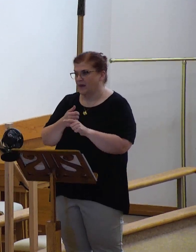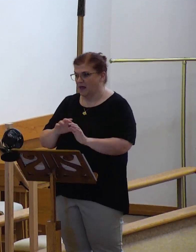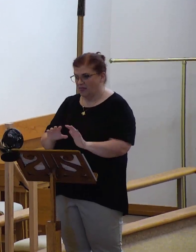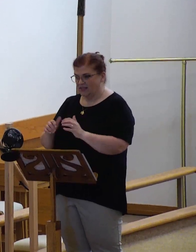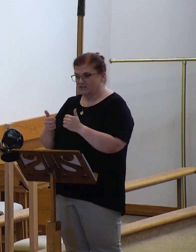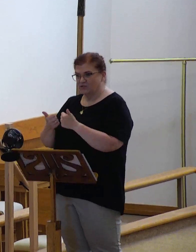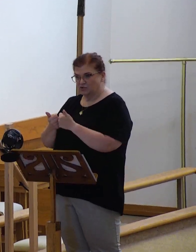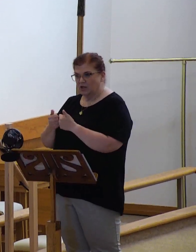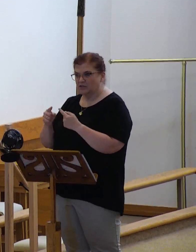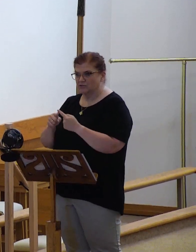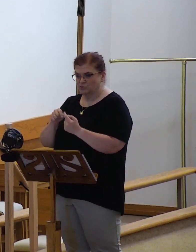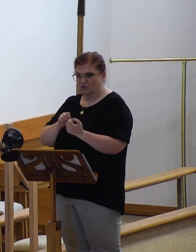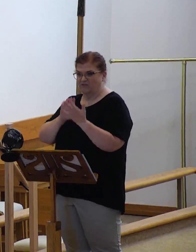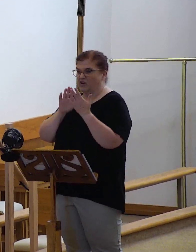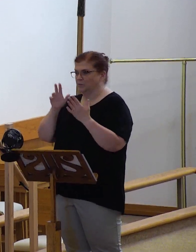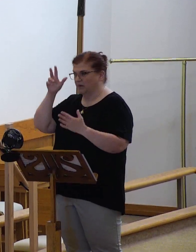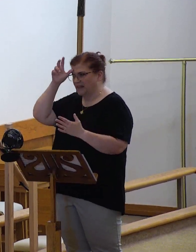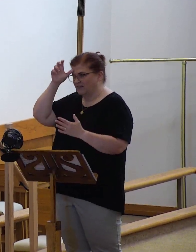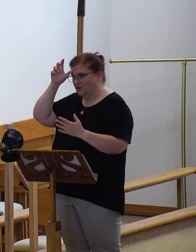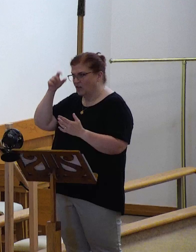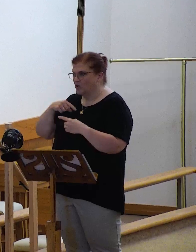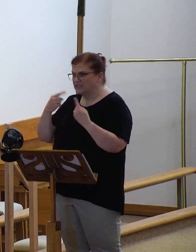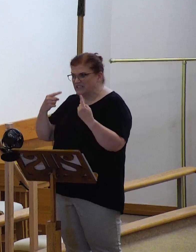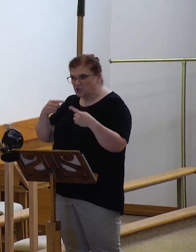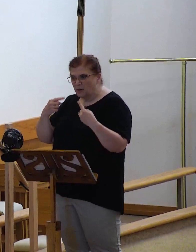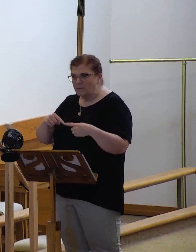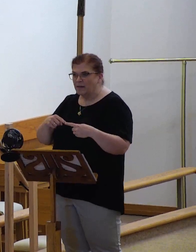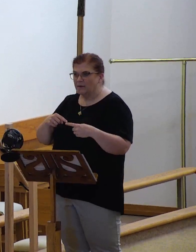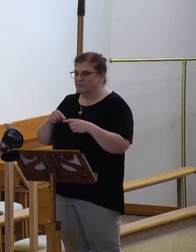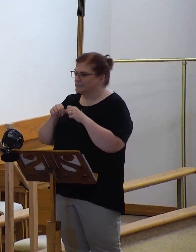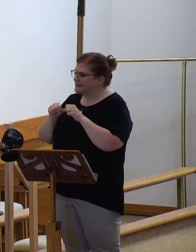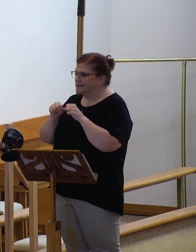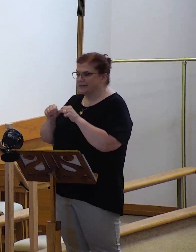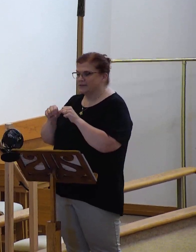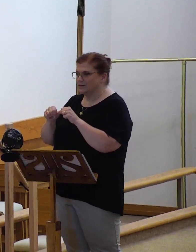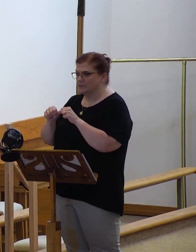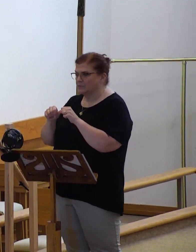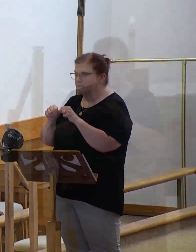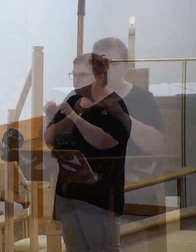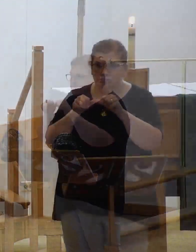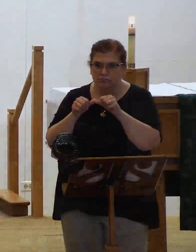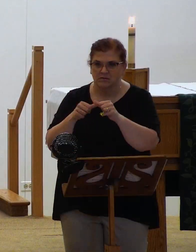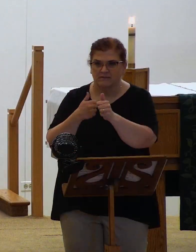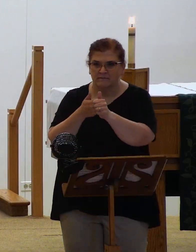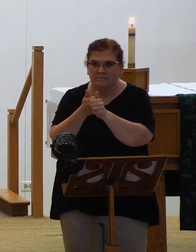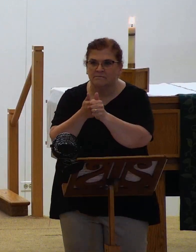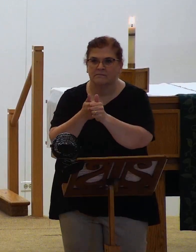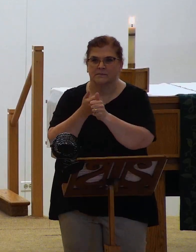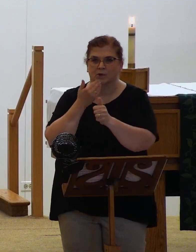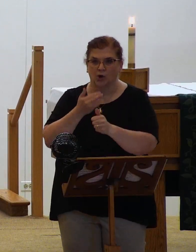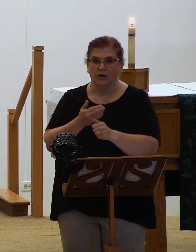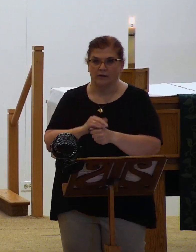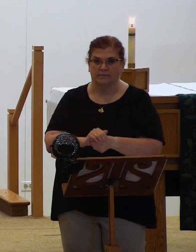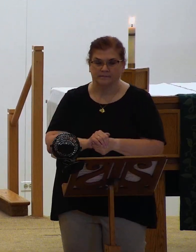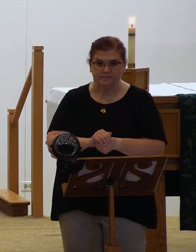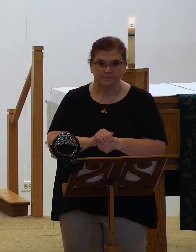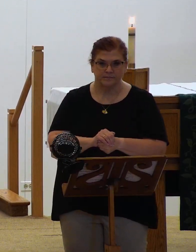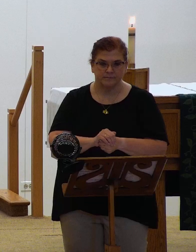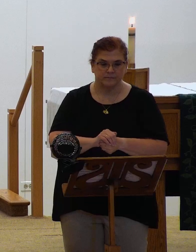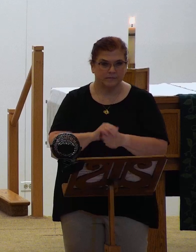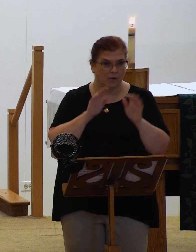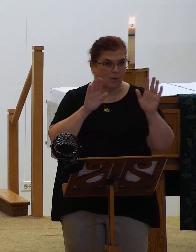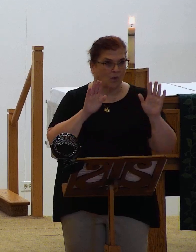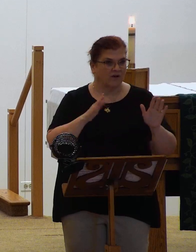challenge is, when confronted with evil or disagreement, to continue to pursue good. The wonderful thing is that in